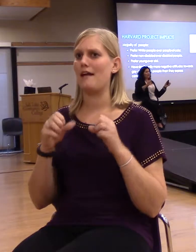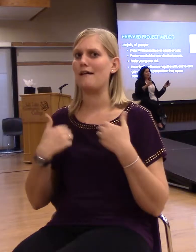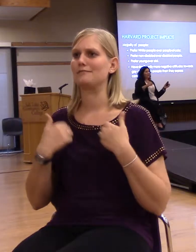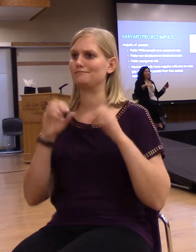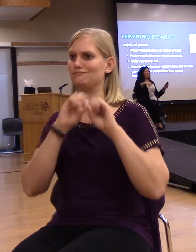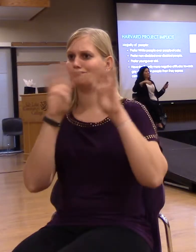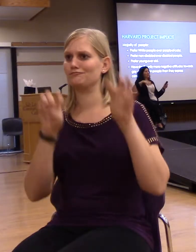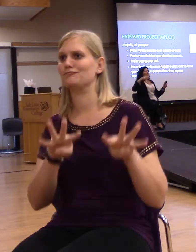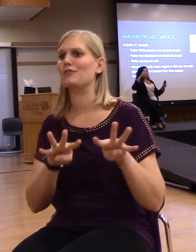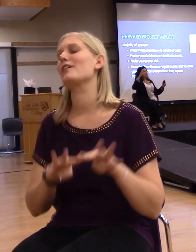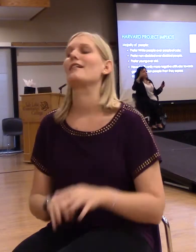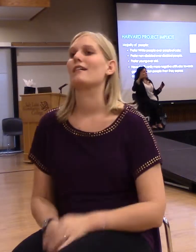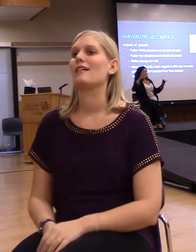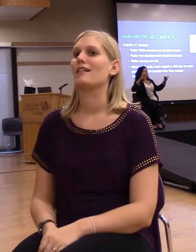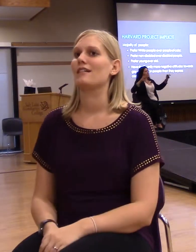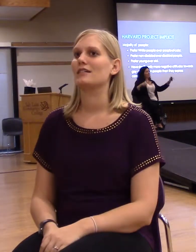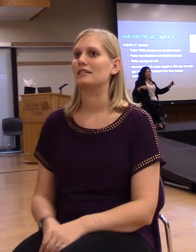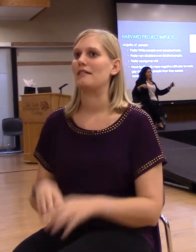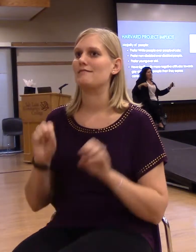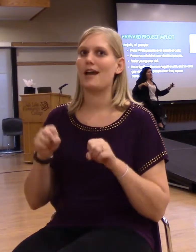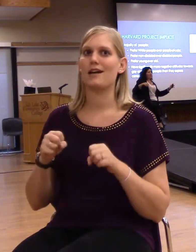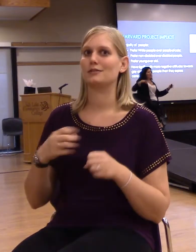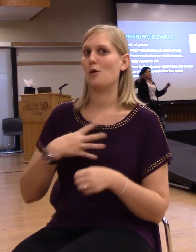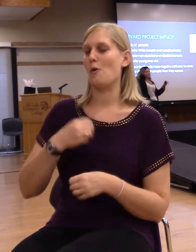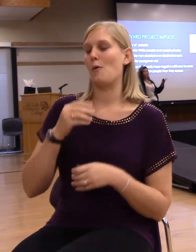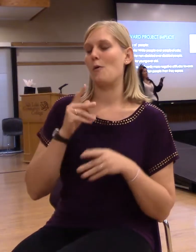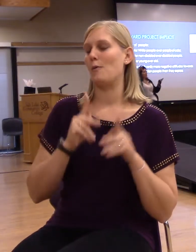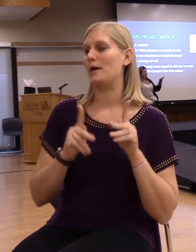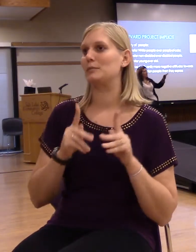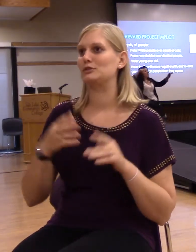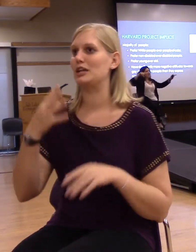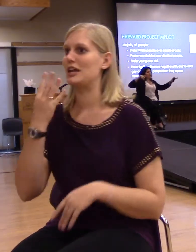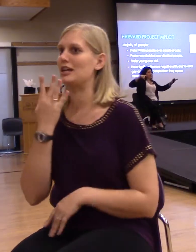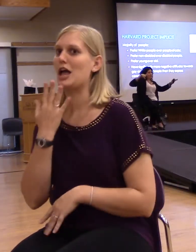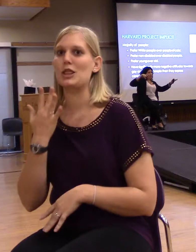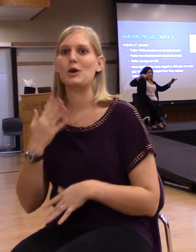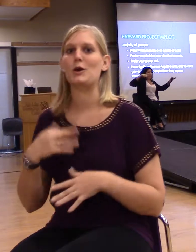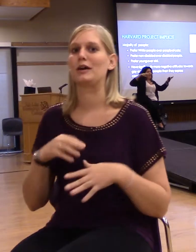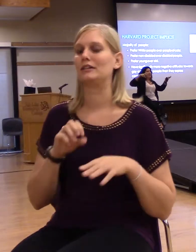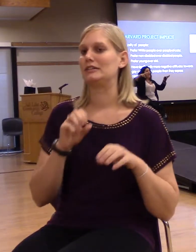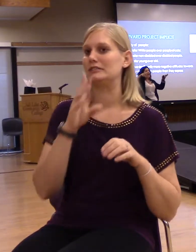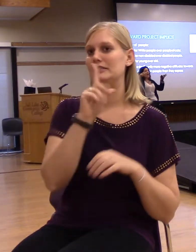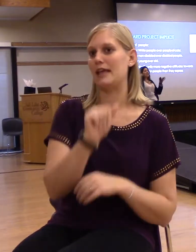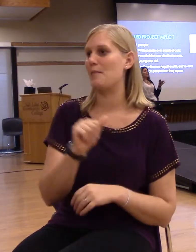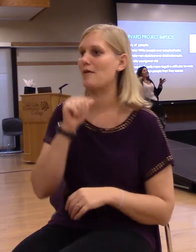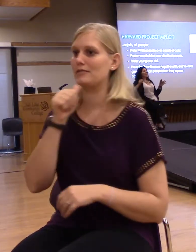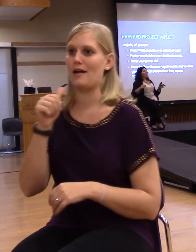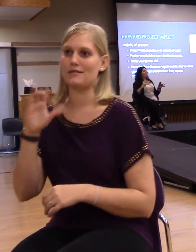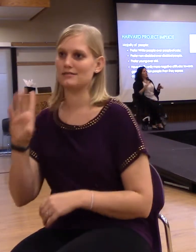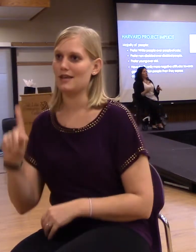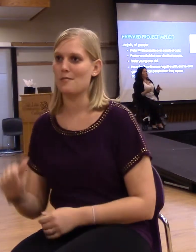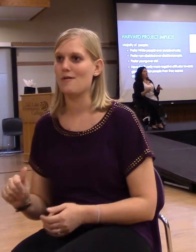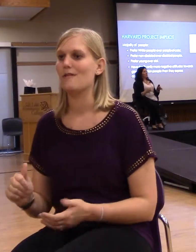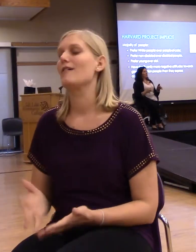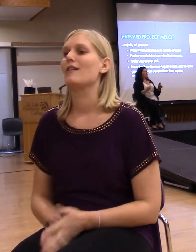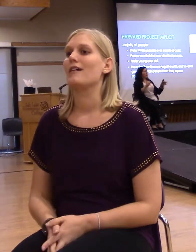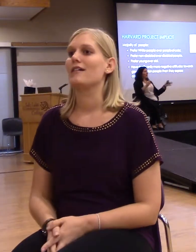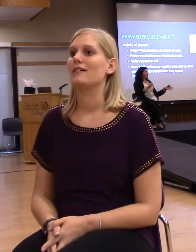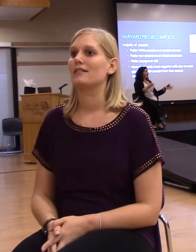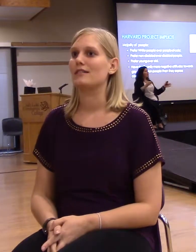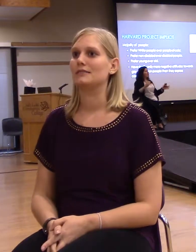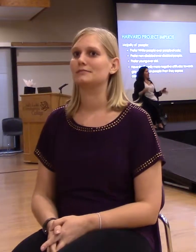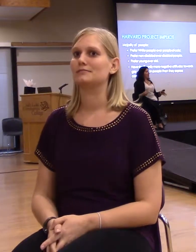category. So again, that could be white people, people of color, disabled, non-disabled, right? And then they give